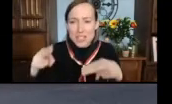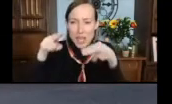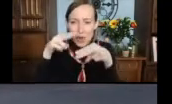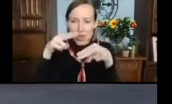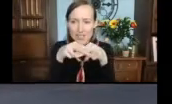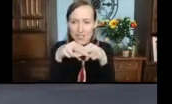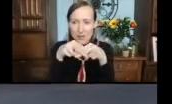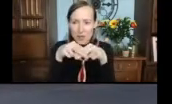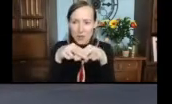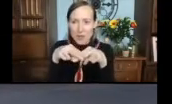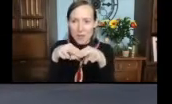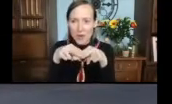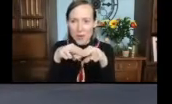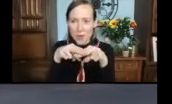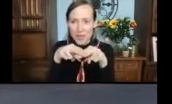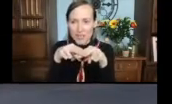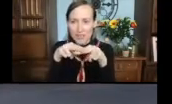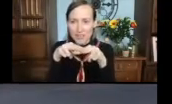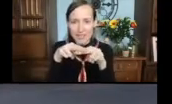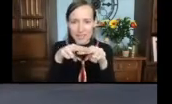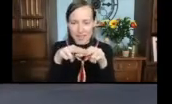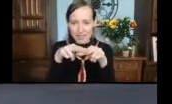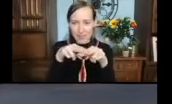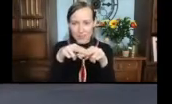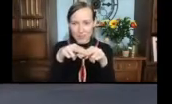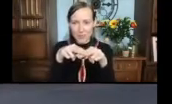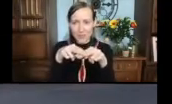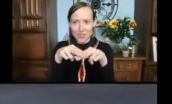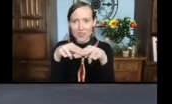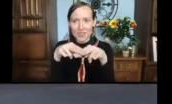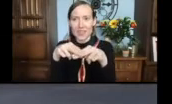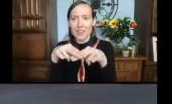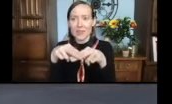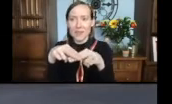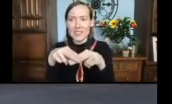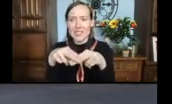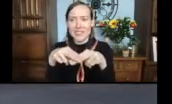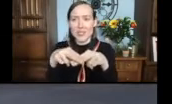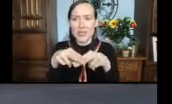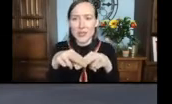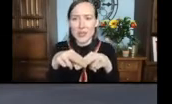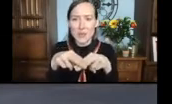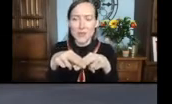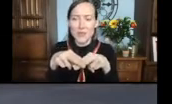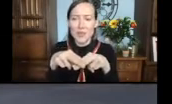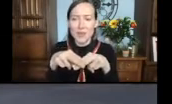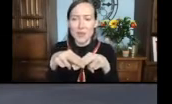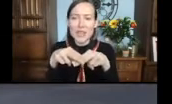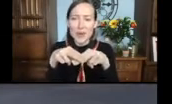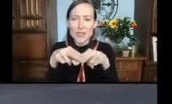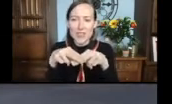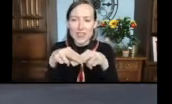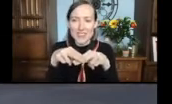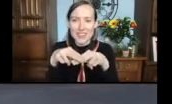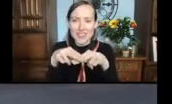the chat box. Does anyone remember what this is? What is this? We